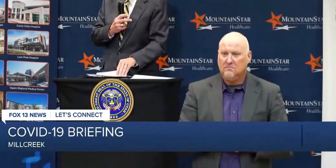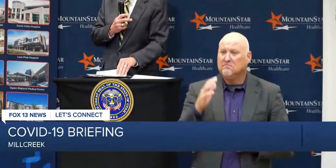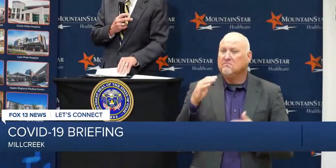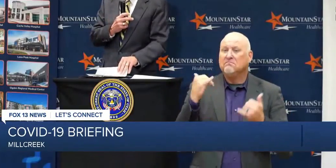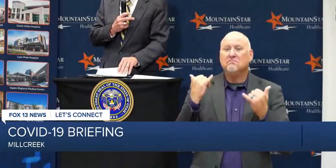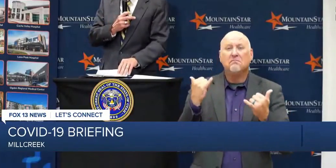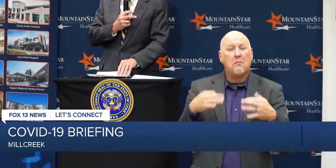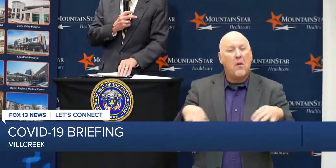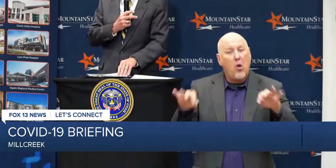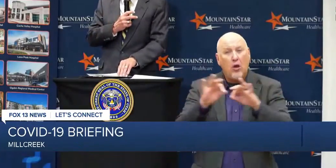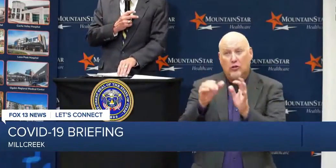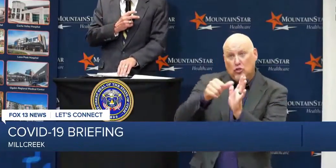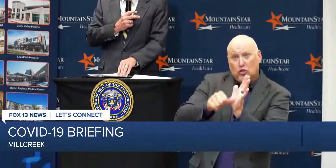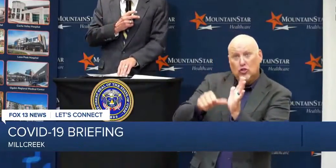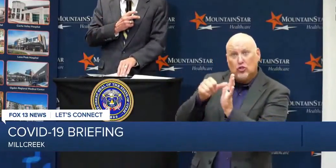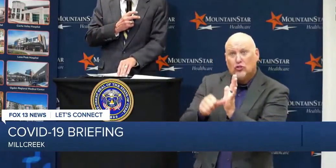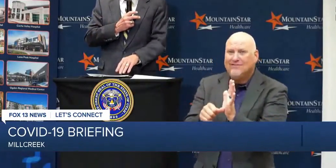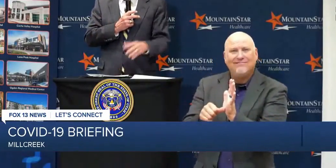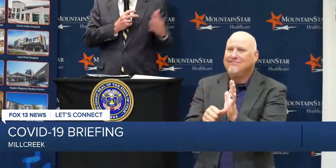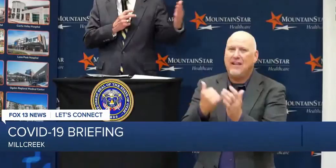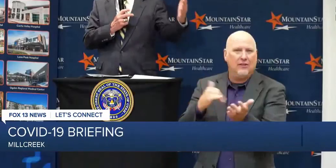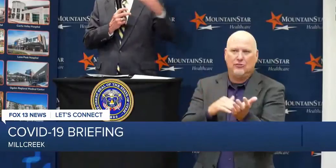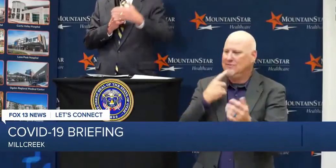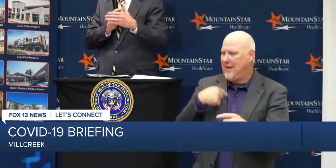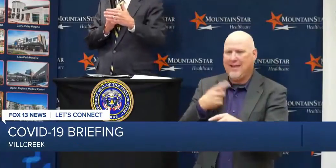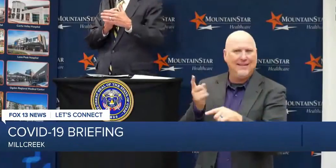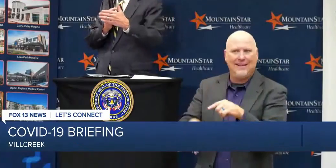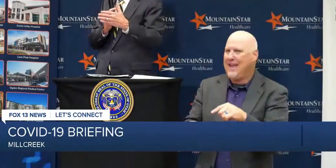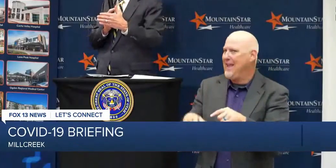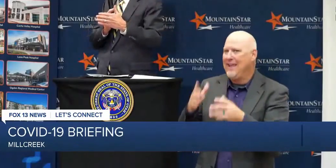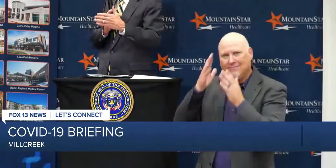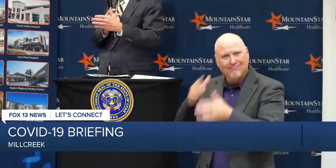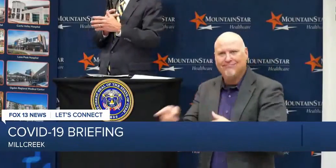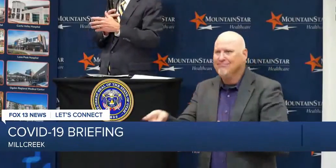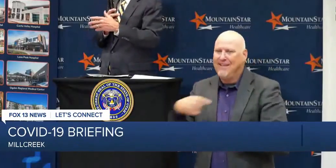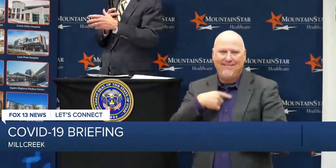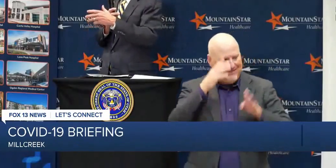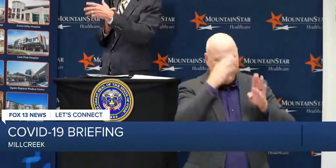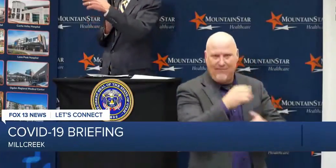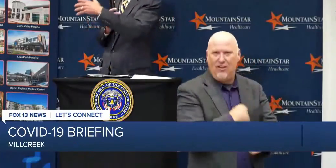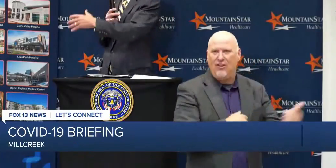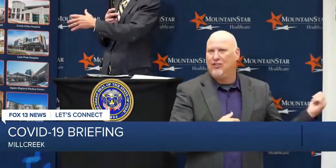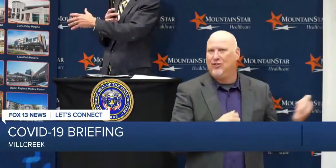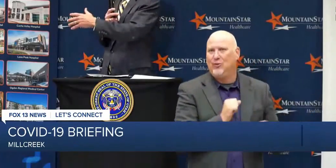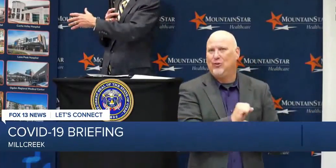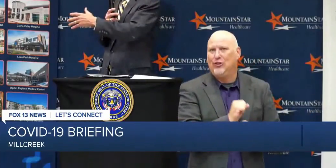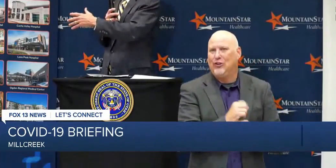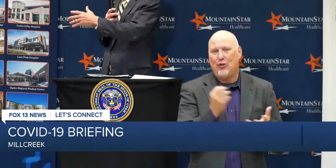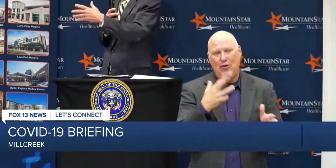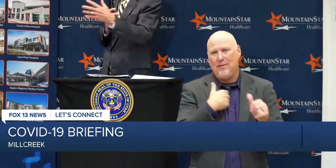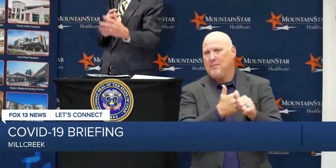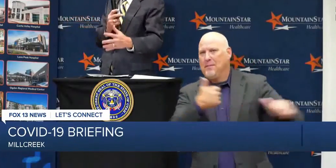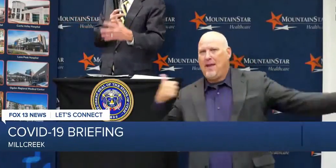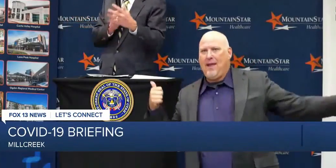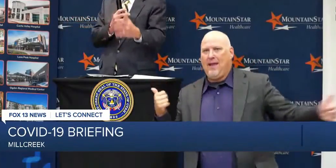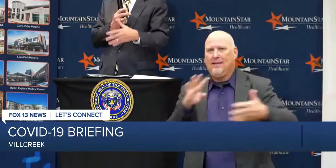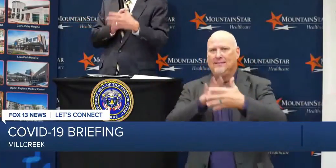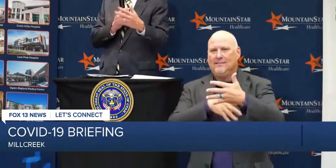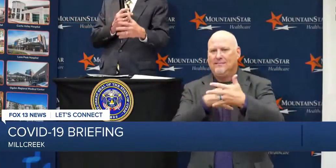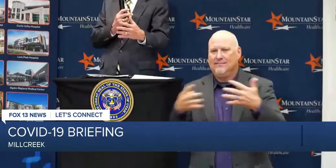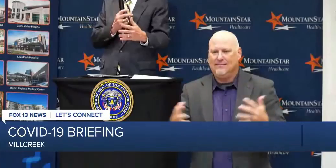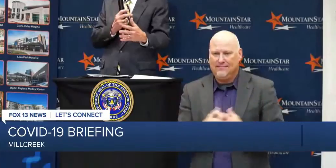So we have had to stop, for the most part, taking referrals from out of state with smaller hospitals whom